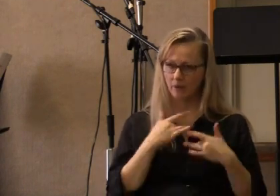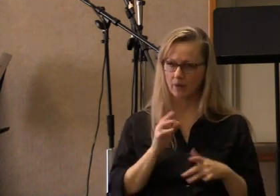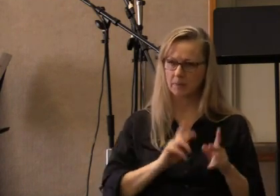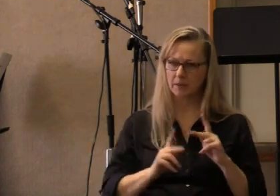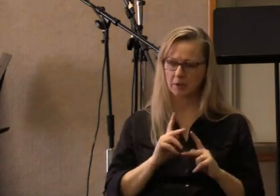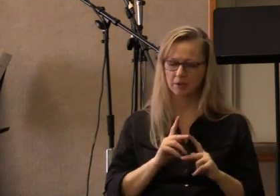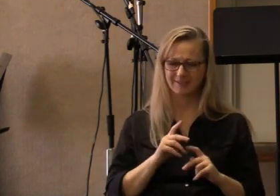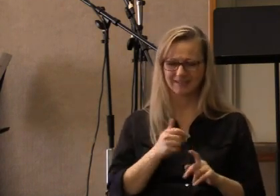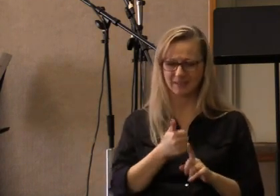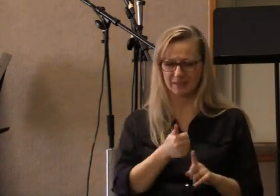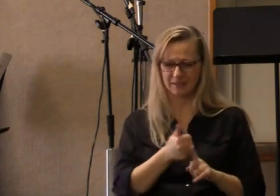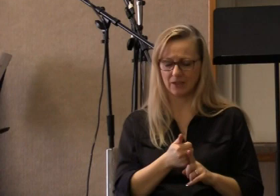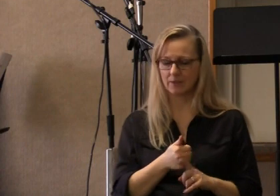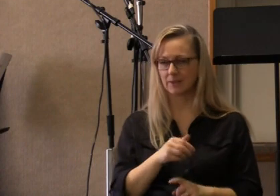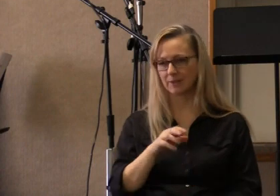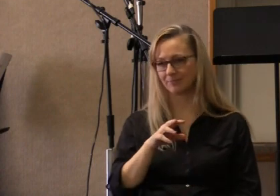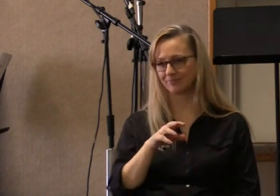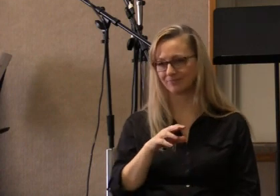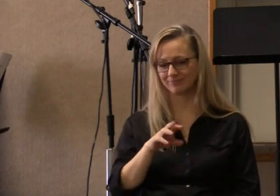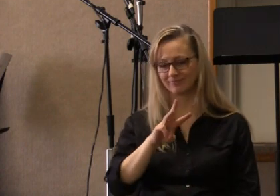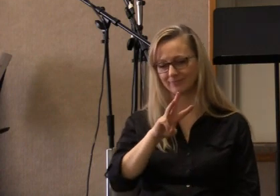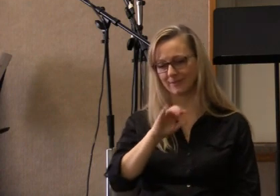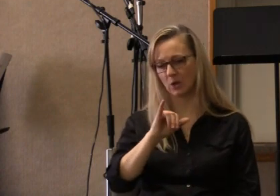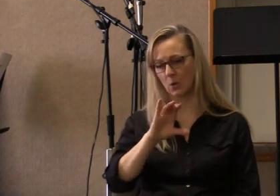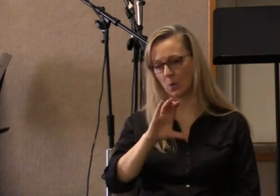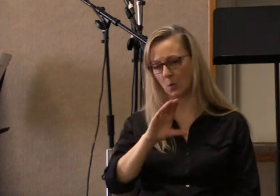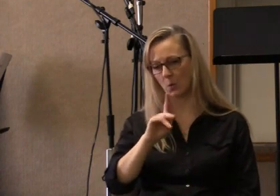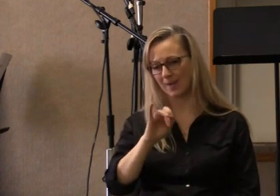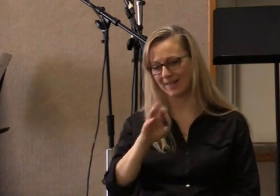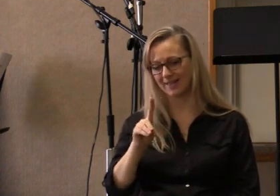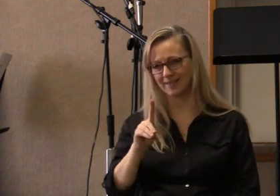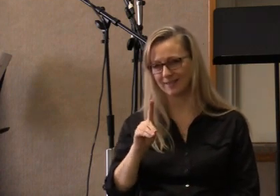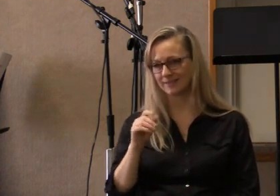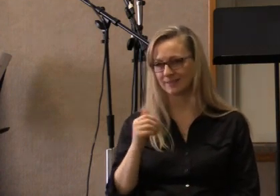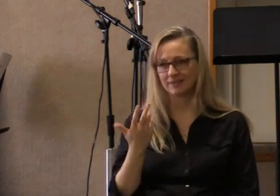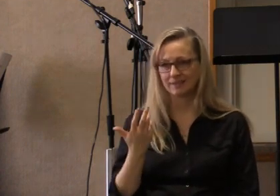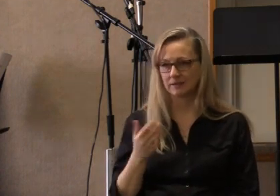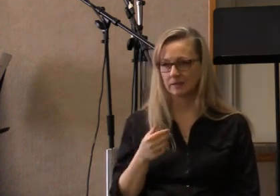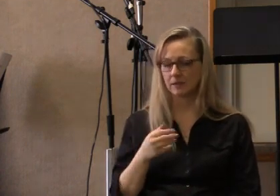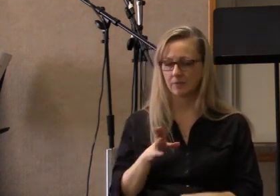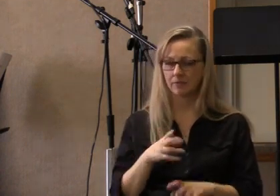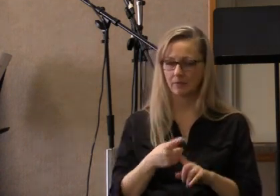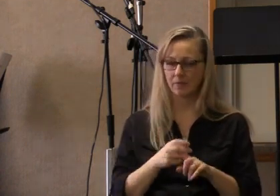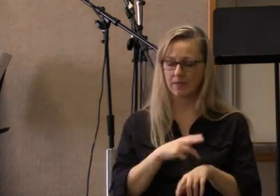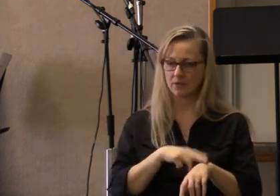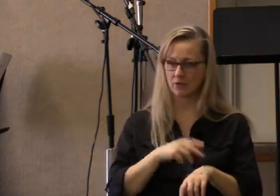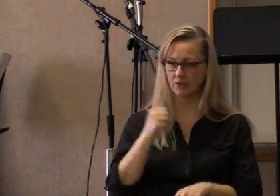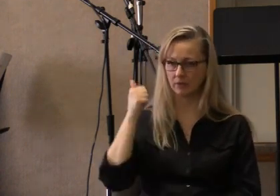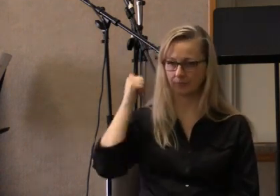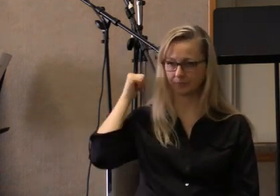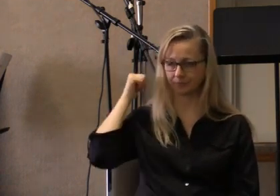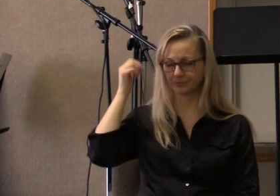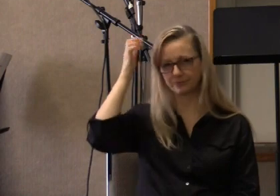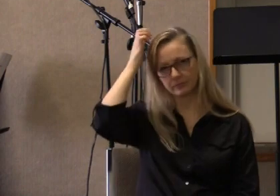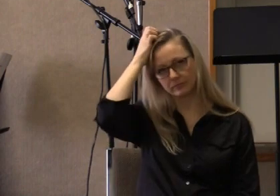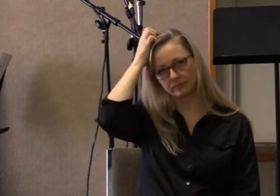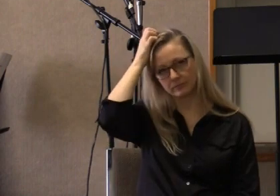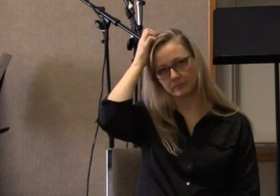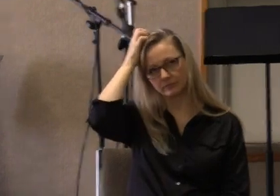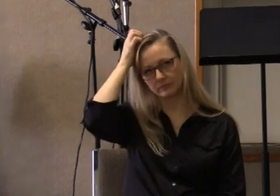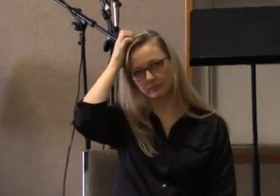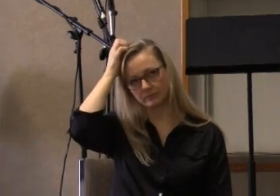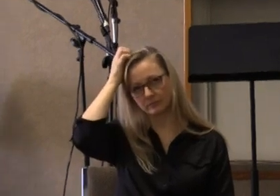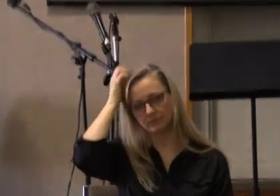wicked by nature. The Old Testament prophet Jeremiah said in chapter 17, verse 9, "The heart